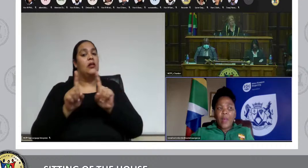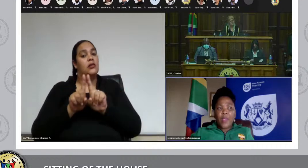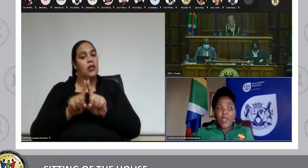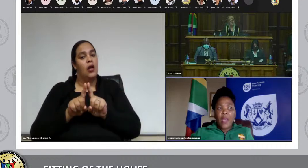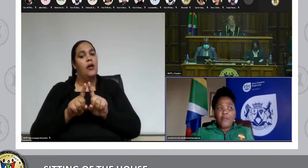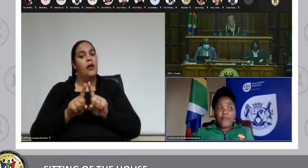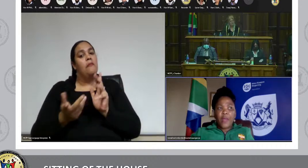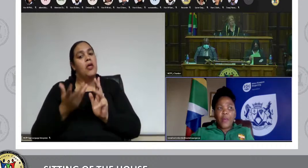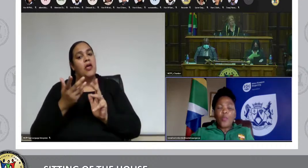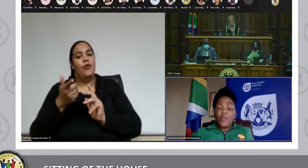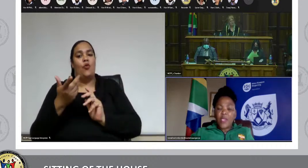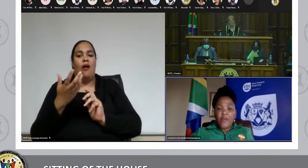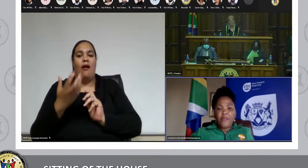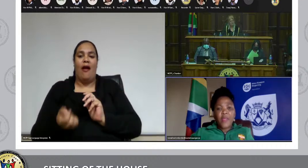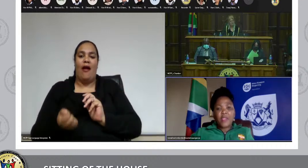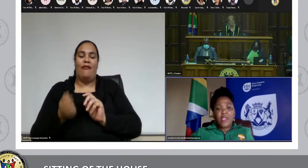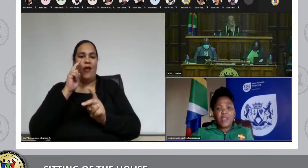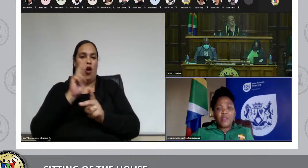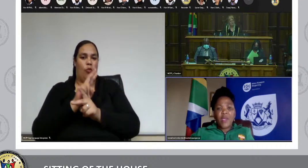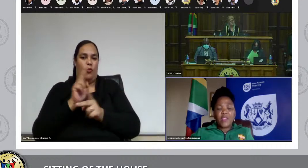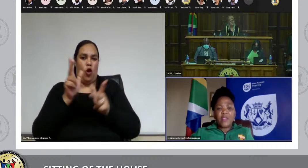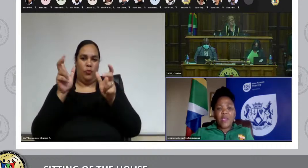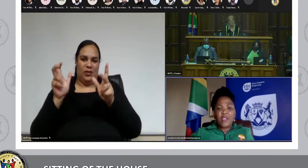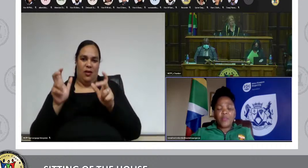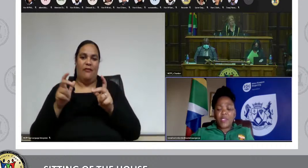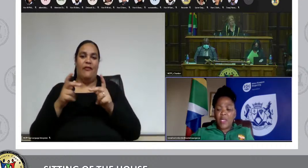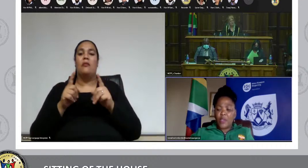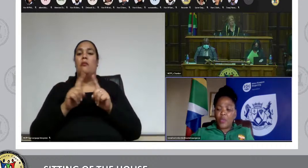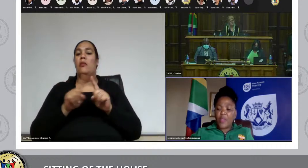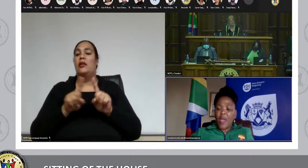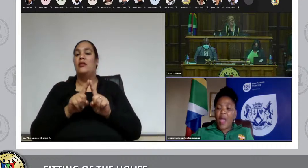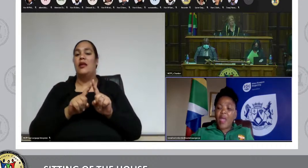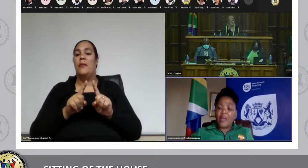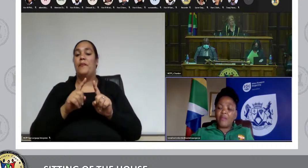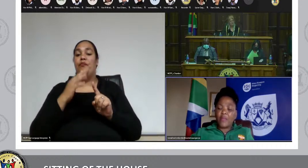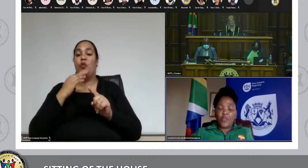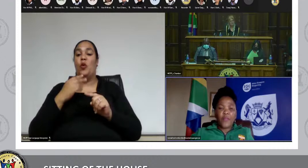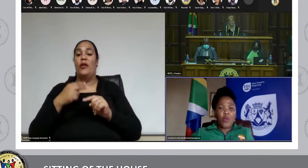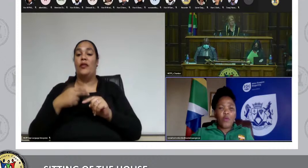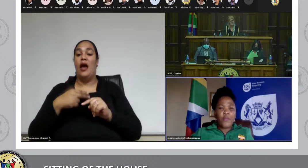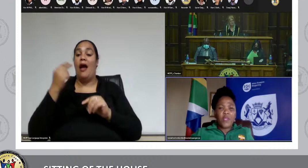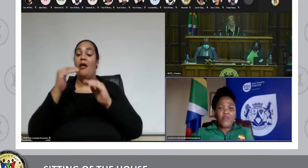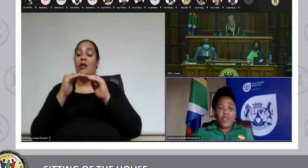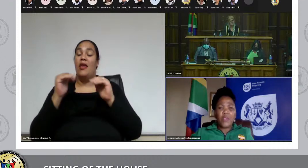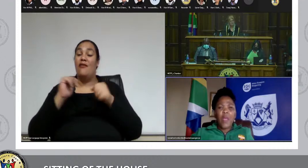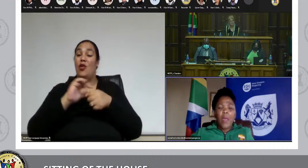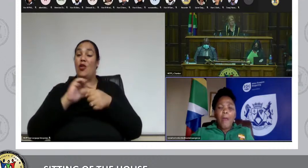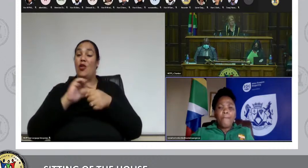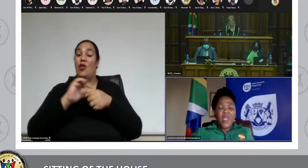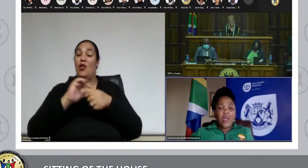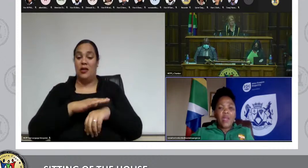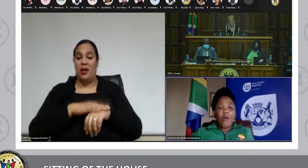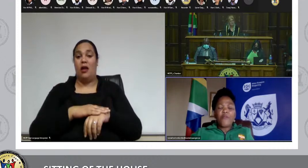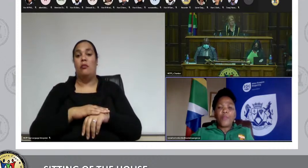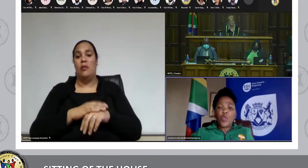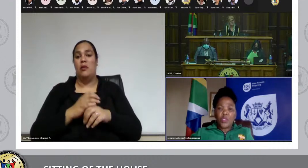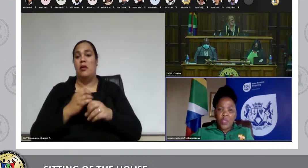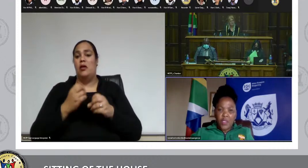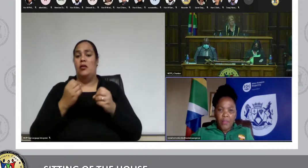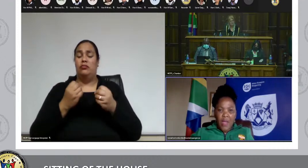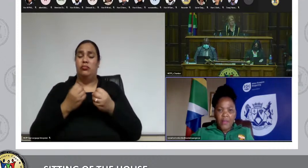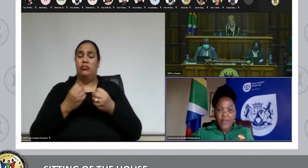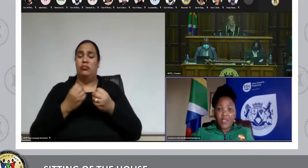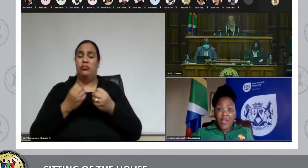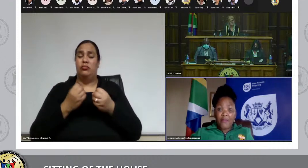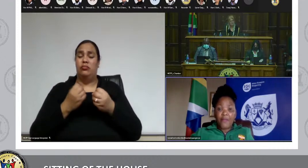might probably have observed that in as much as that, especially during the high levels of the COVID, there have been many of the